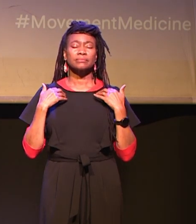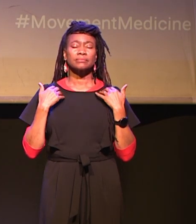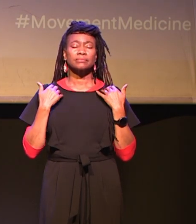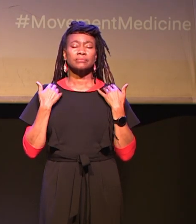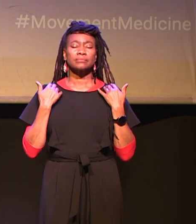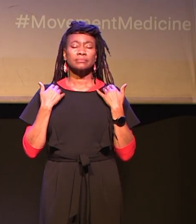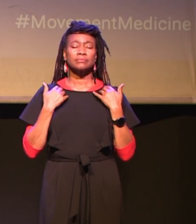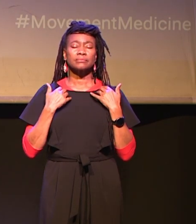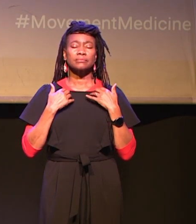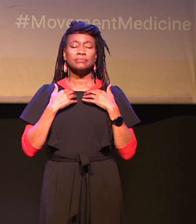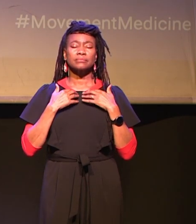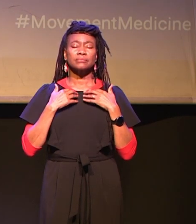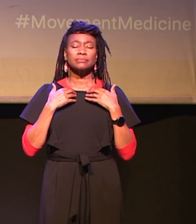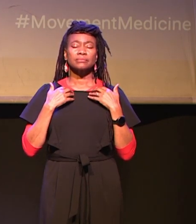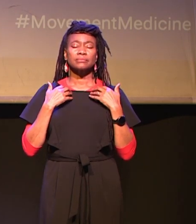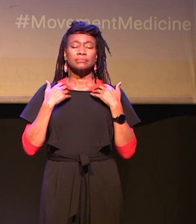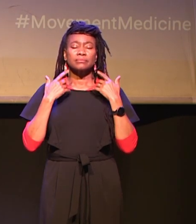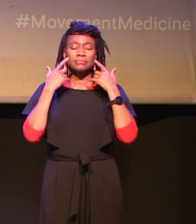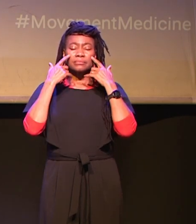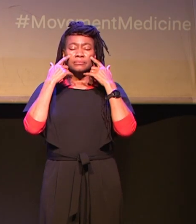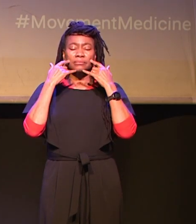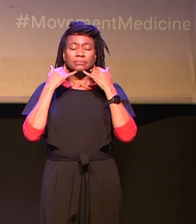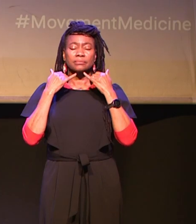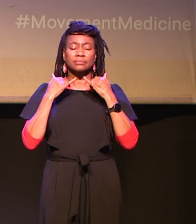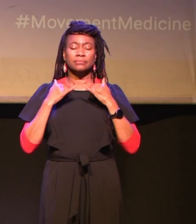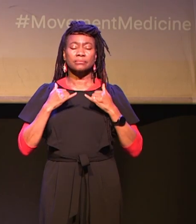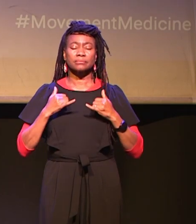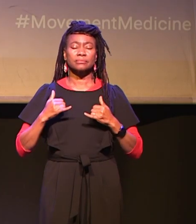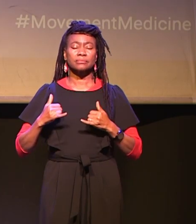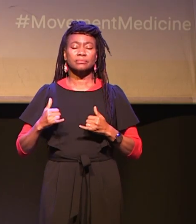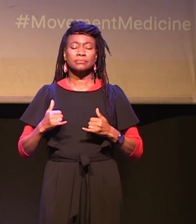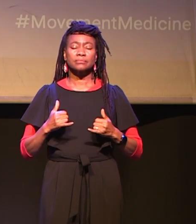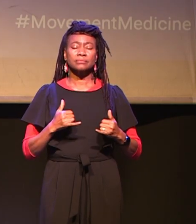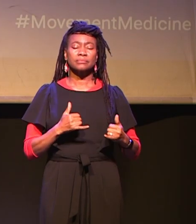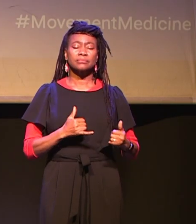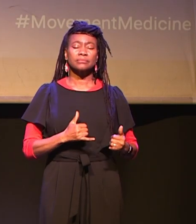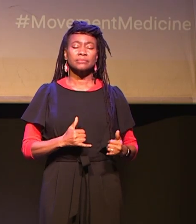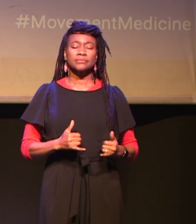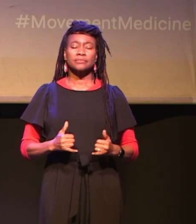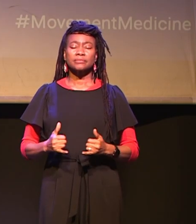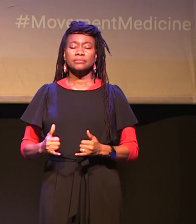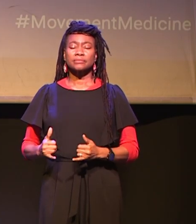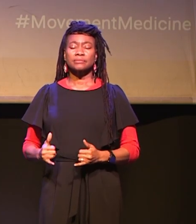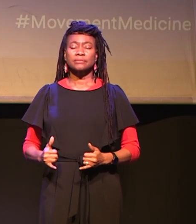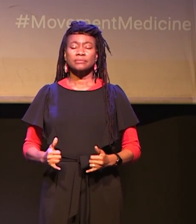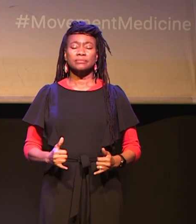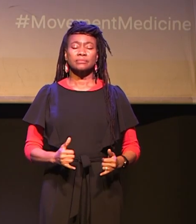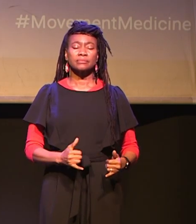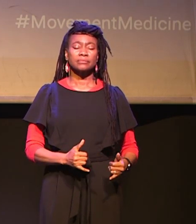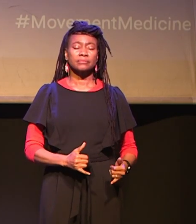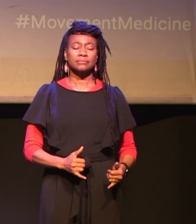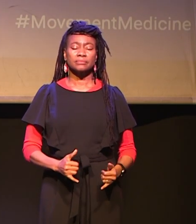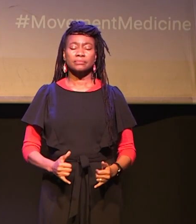And you can kind of scan your body and see if there are places that could soften open, like a big one of those old dictionaries falling open. You lay it on the table and